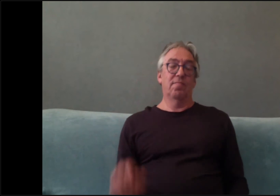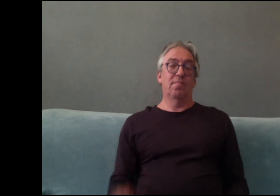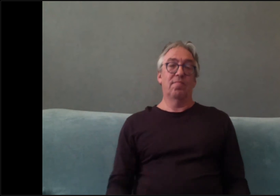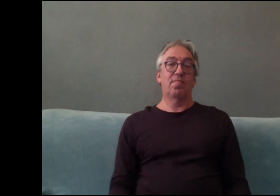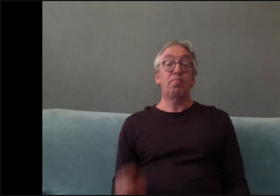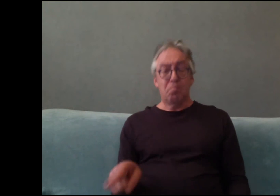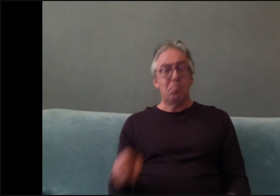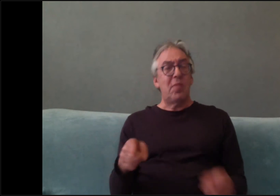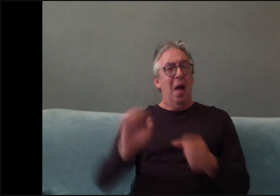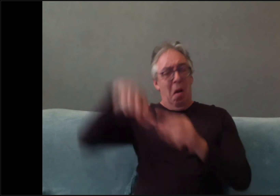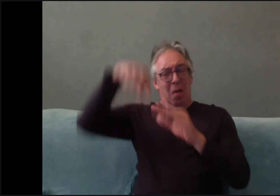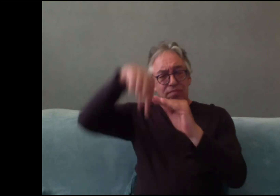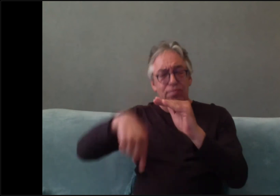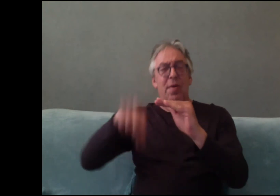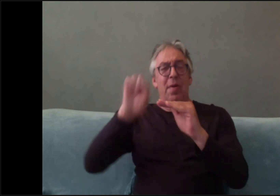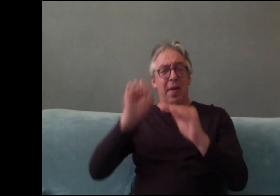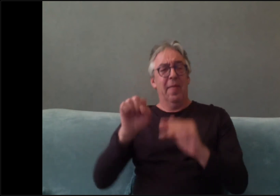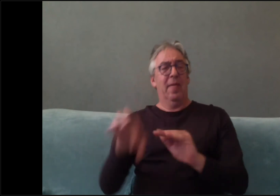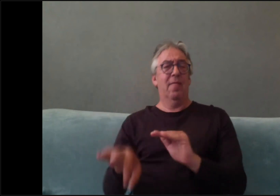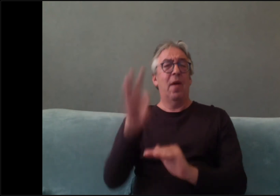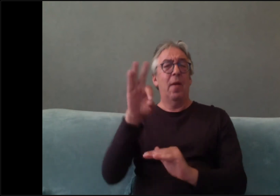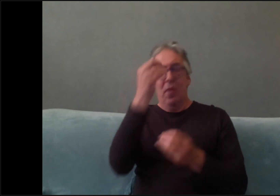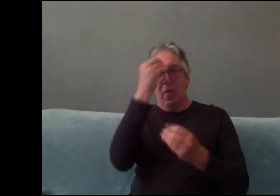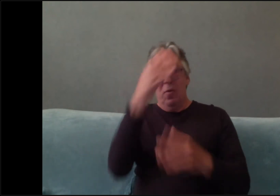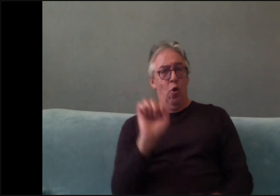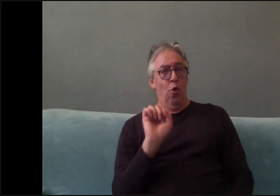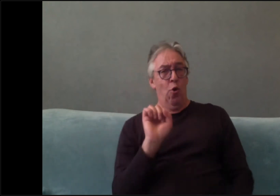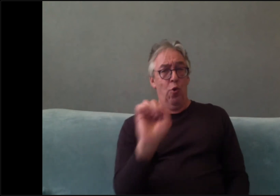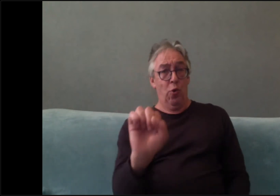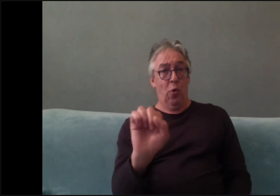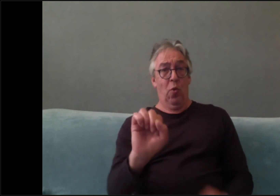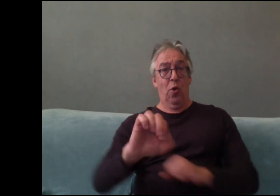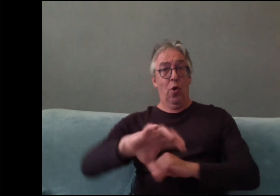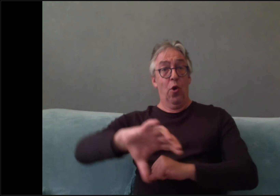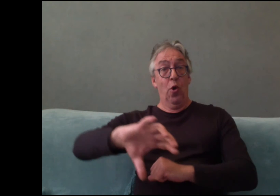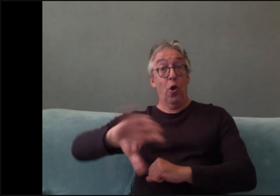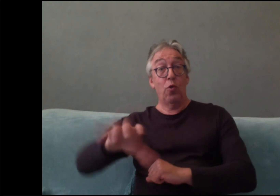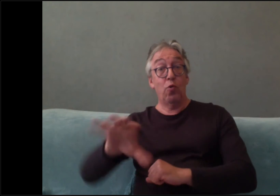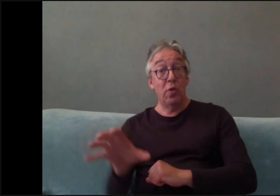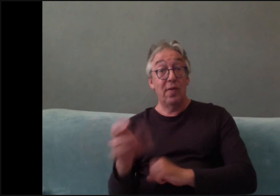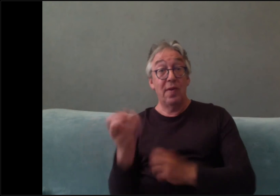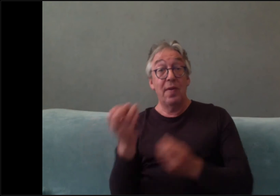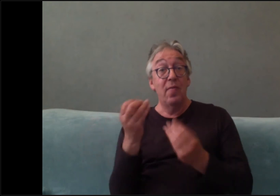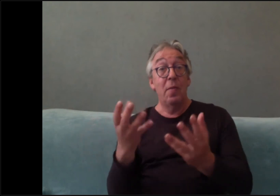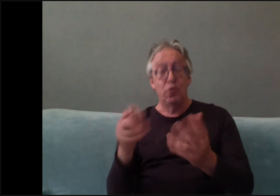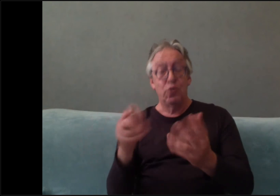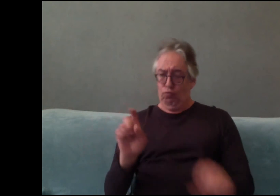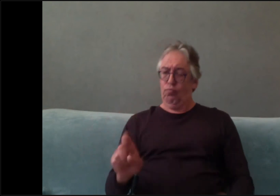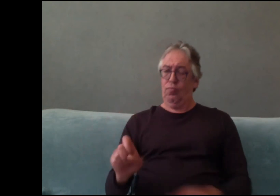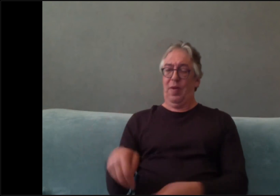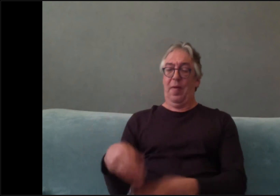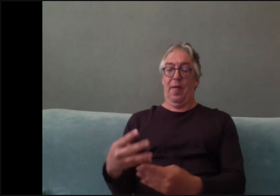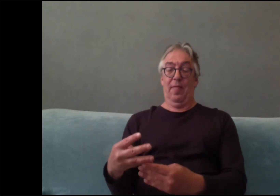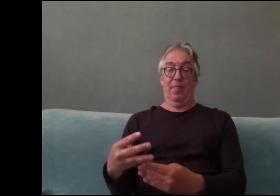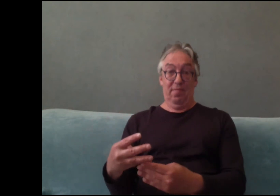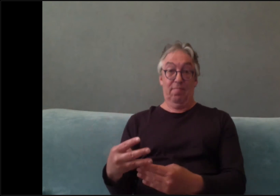And of course, you can find all of this information in the publication by EDF itself, which I